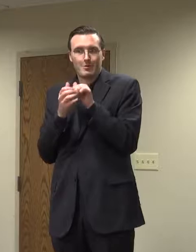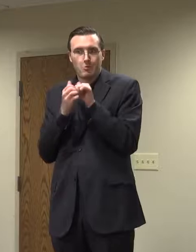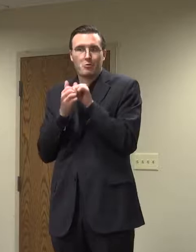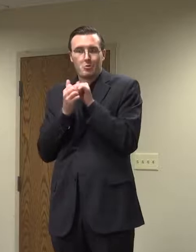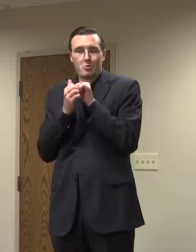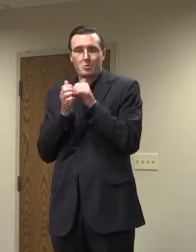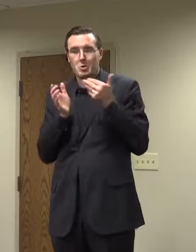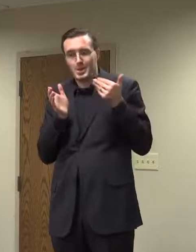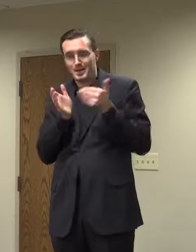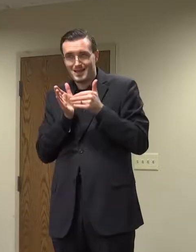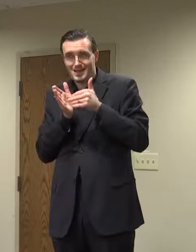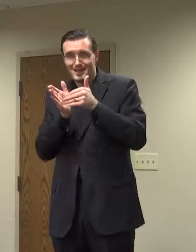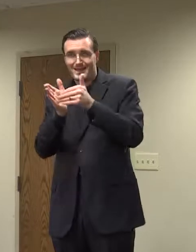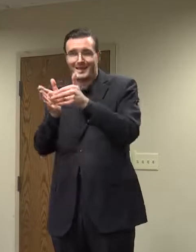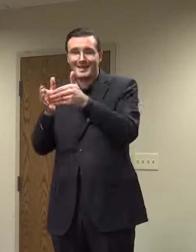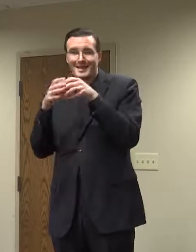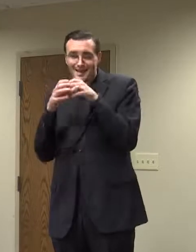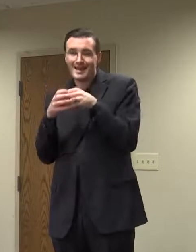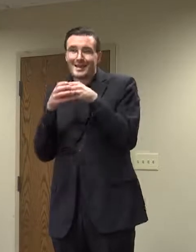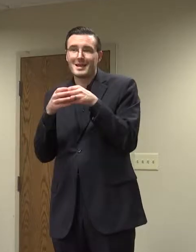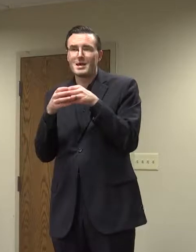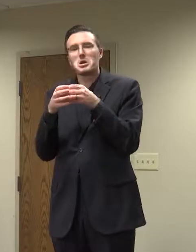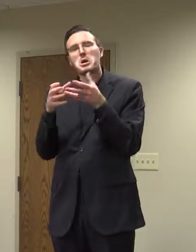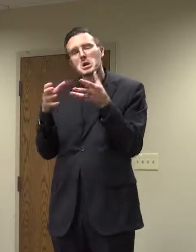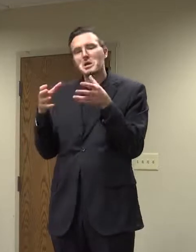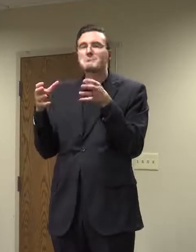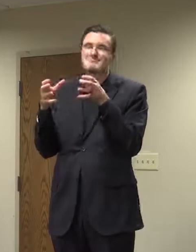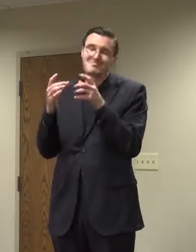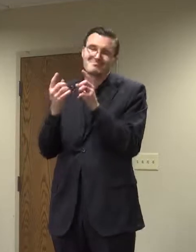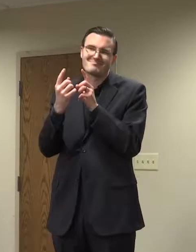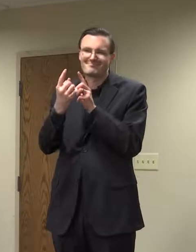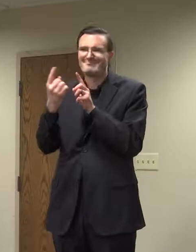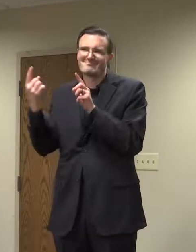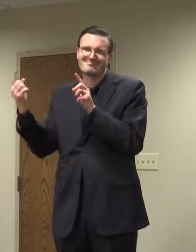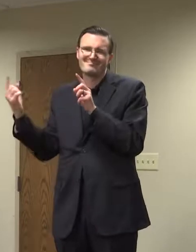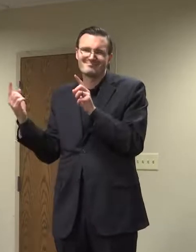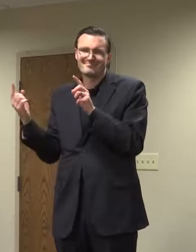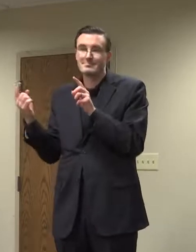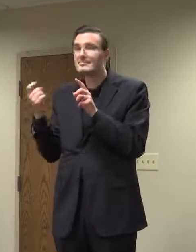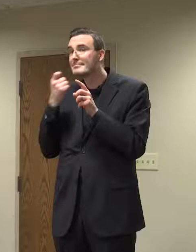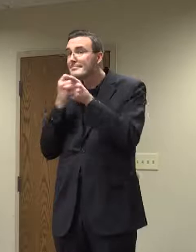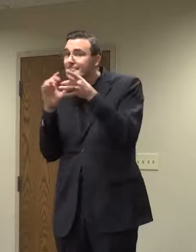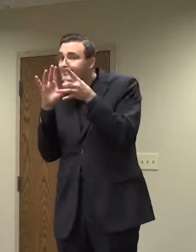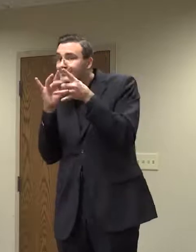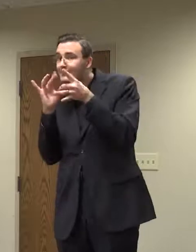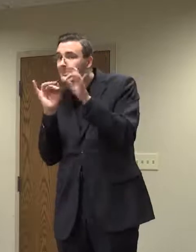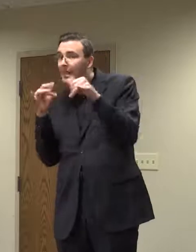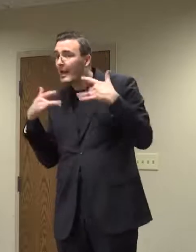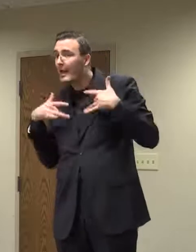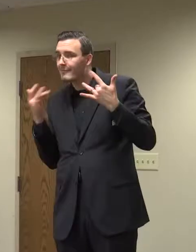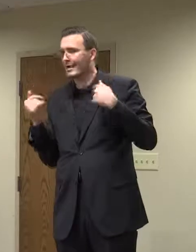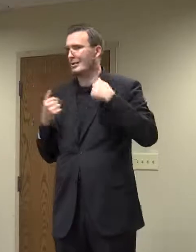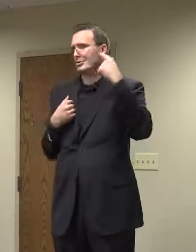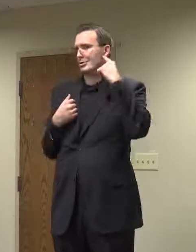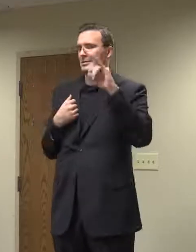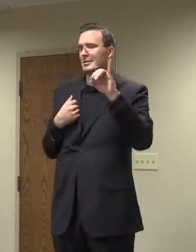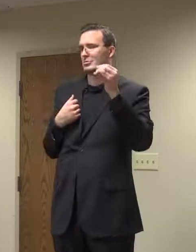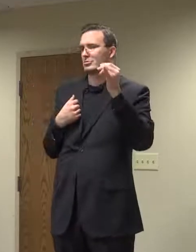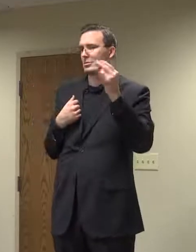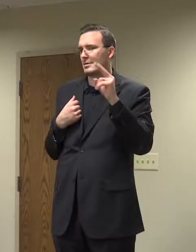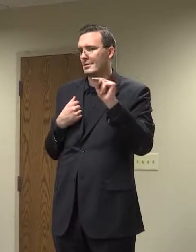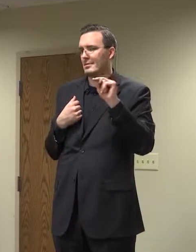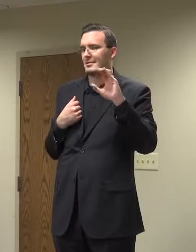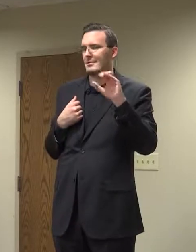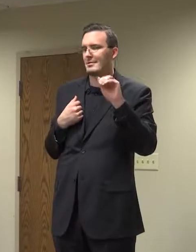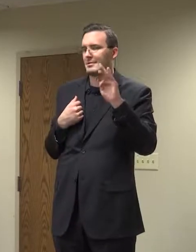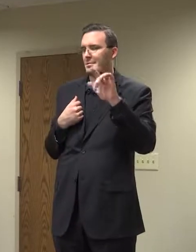event you're referencing is, I believe it's Representative John Cabello's event. I'm just going to be honest, it